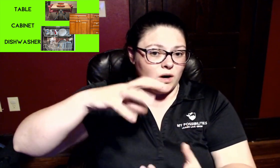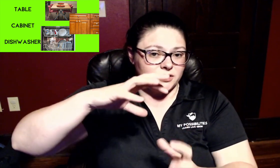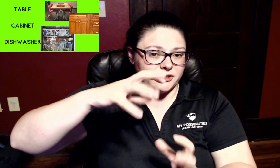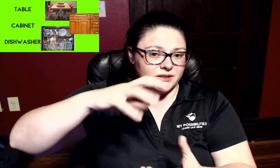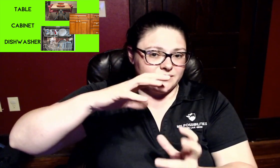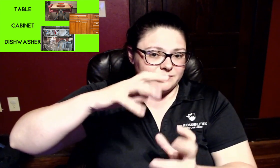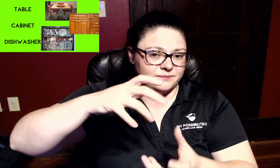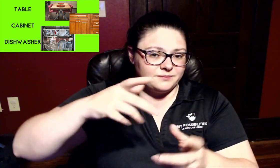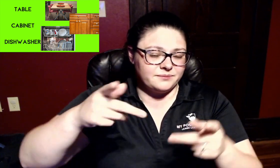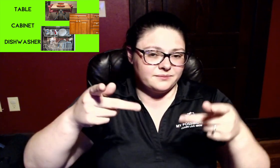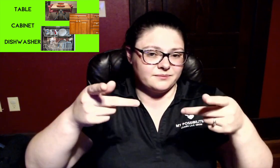washer.